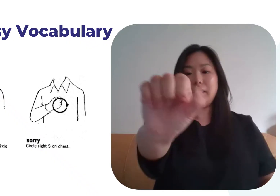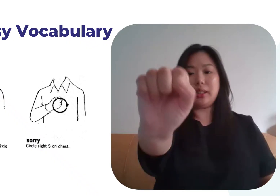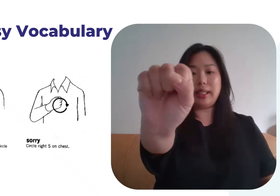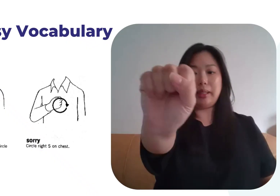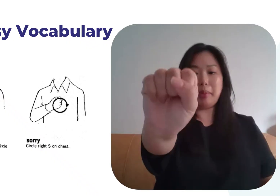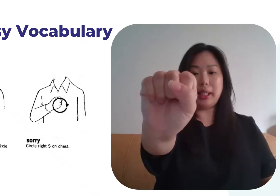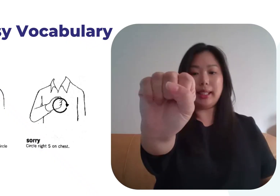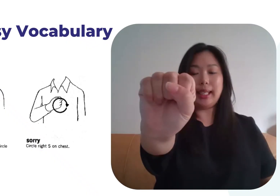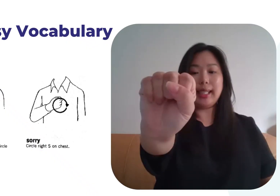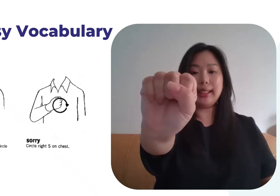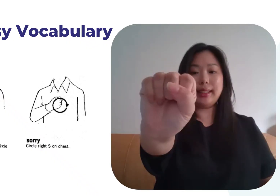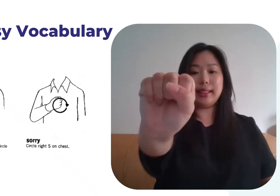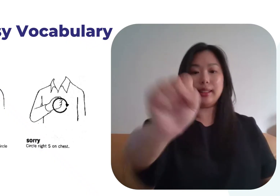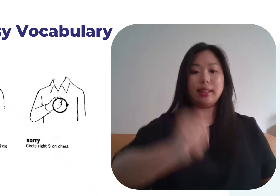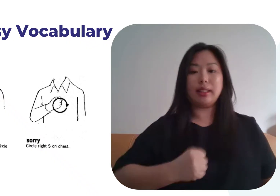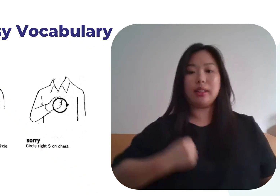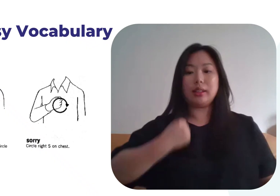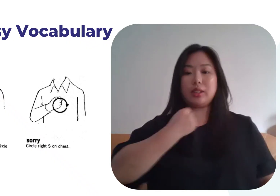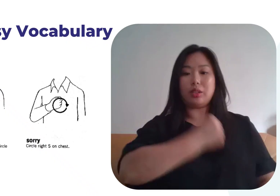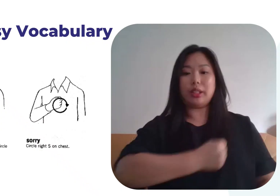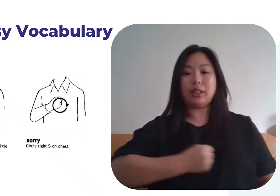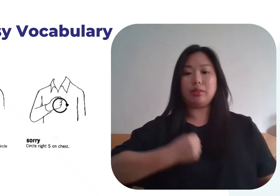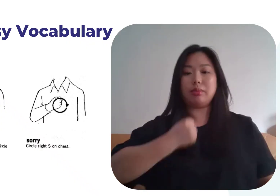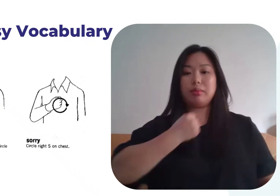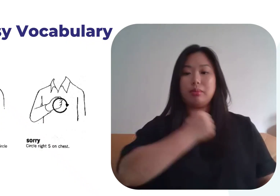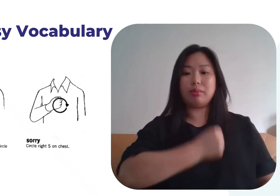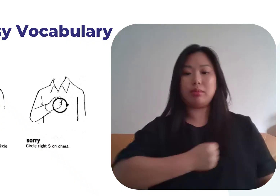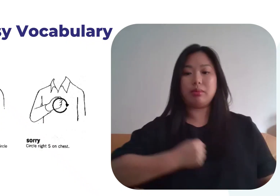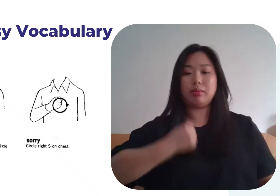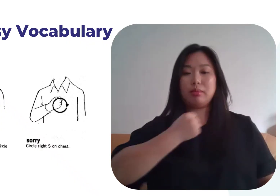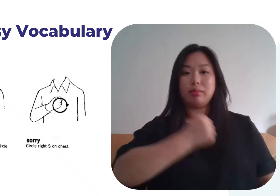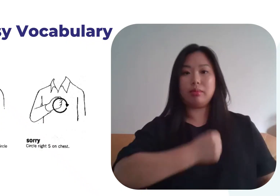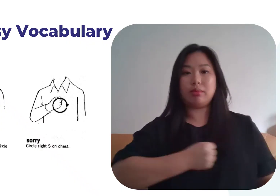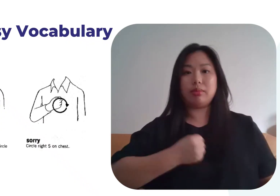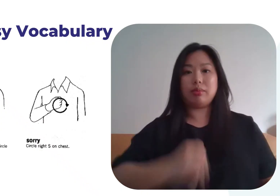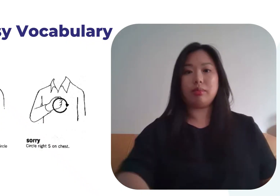Sorry, make an S, sorry.